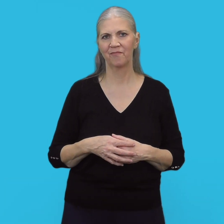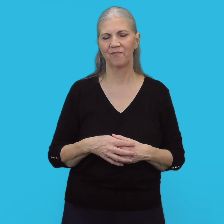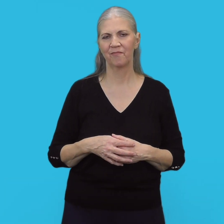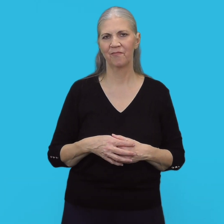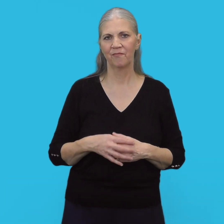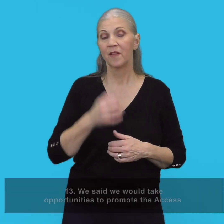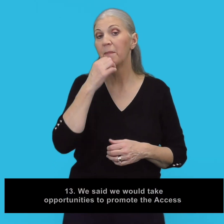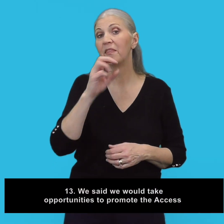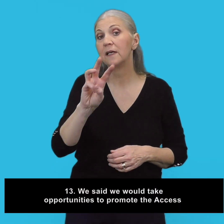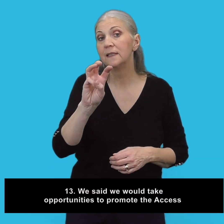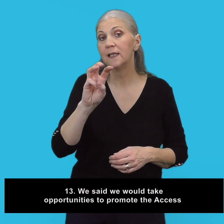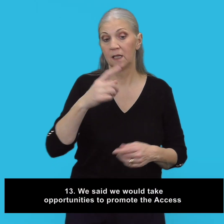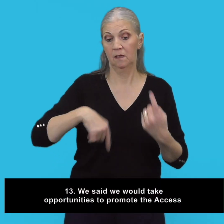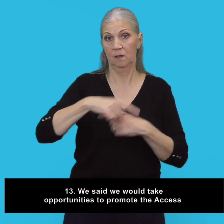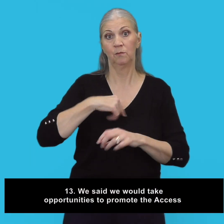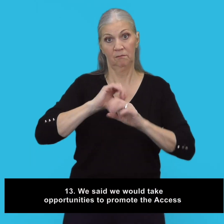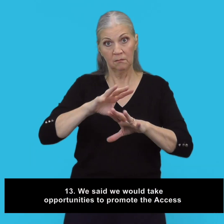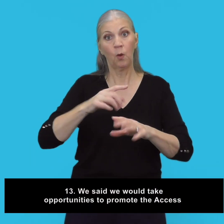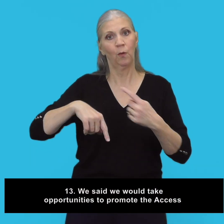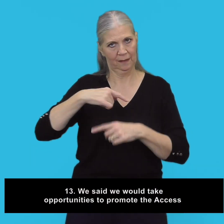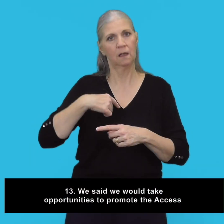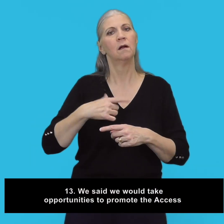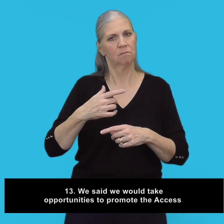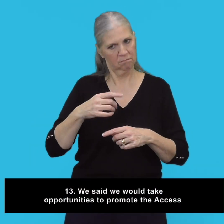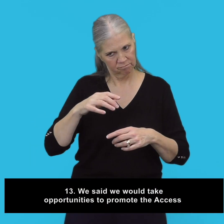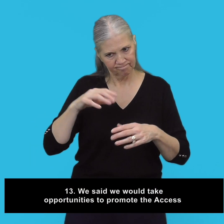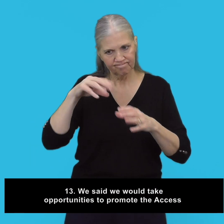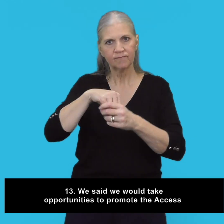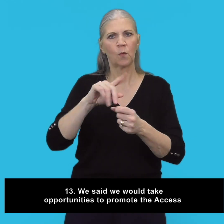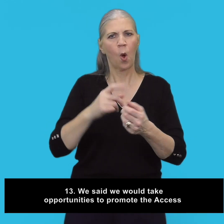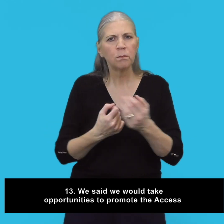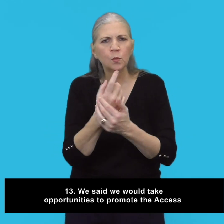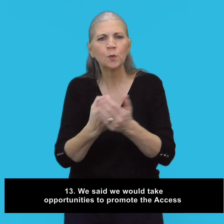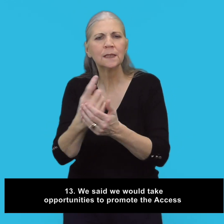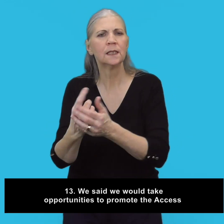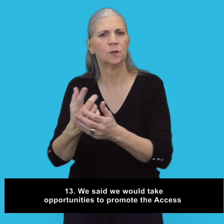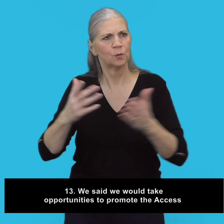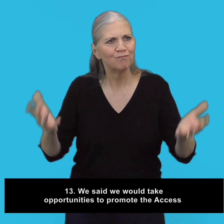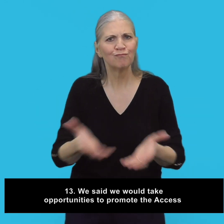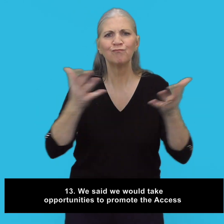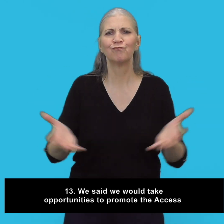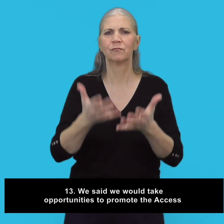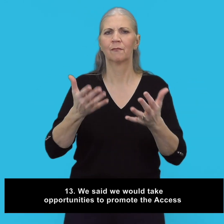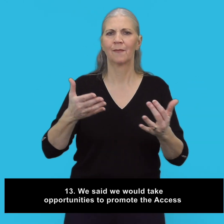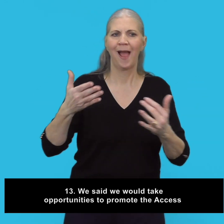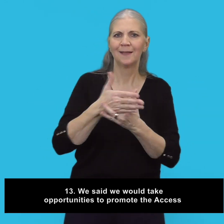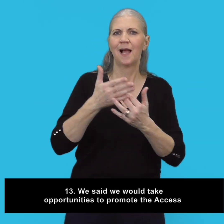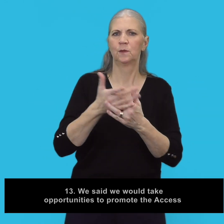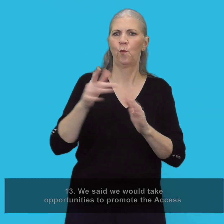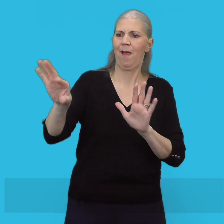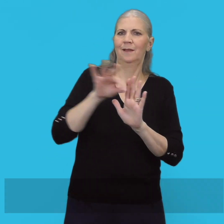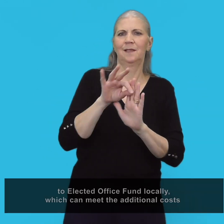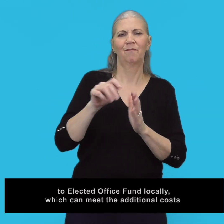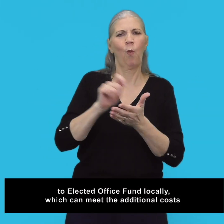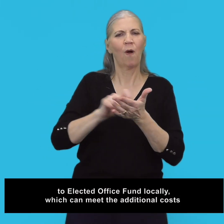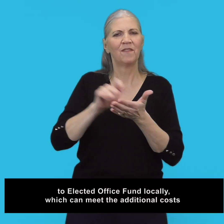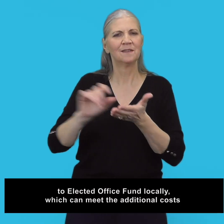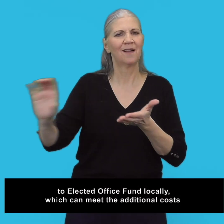Number 13. We said we would take opportunities to promote the access to elected office